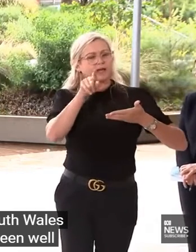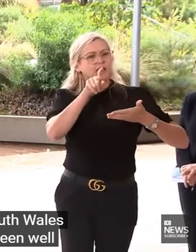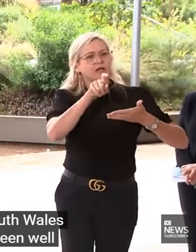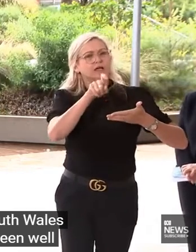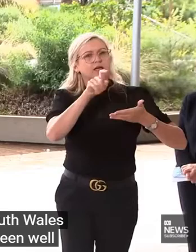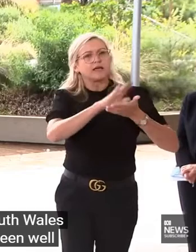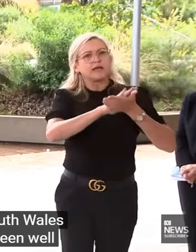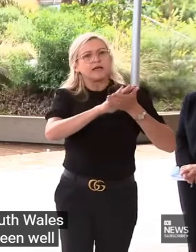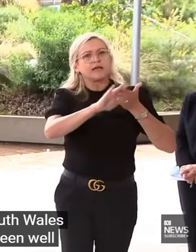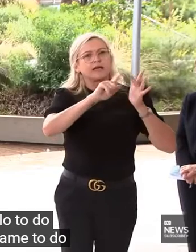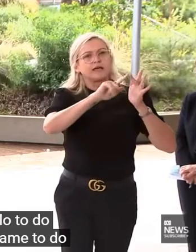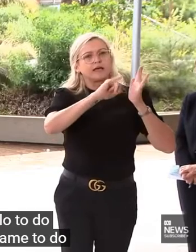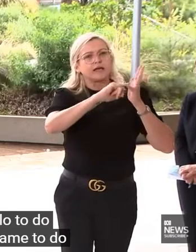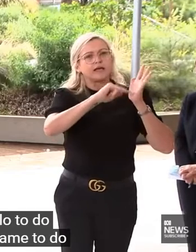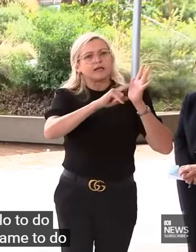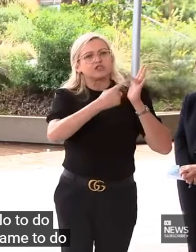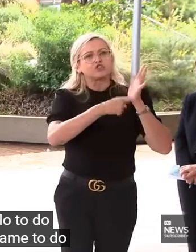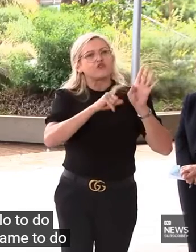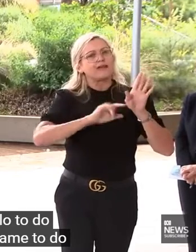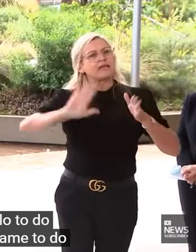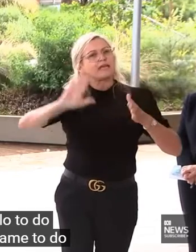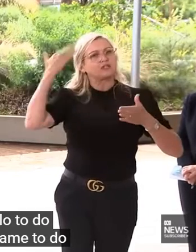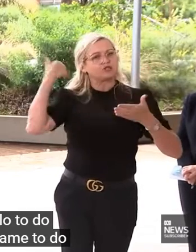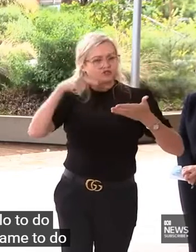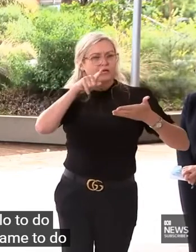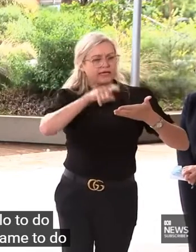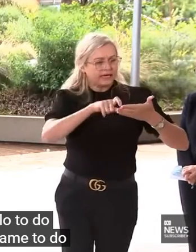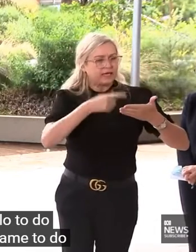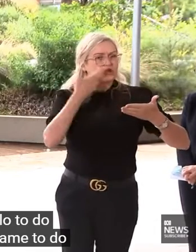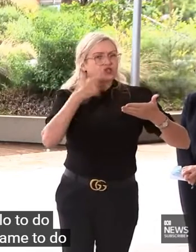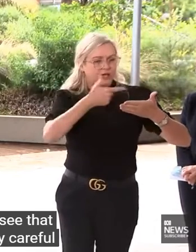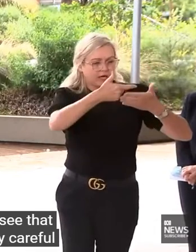okay, I have to be very careful because I happen to be there. So hopefully you're doing that too.